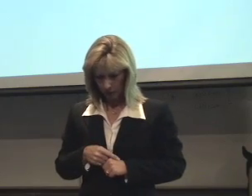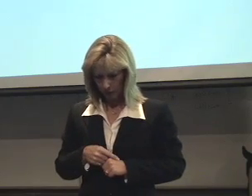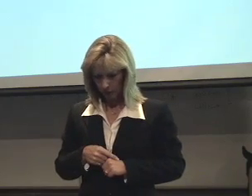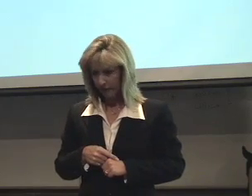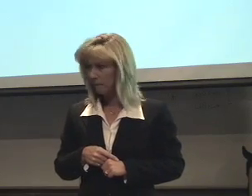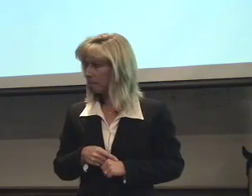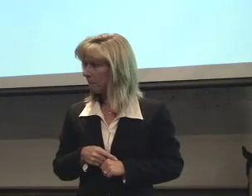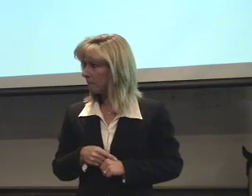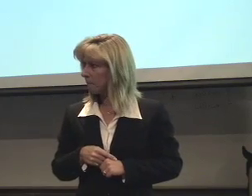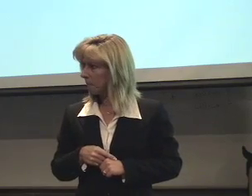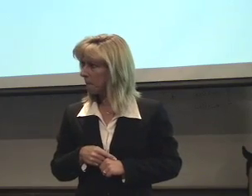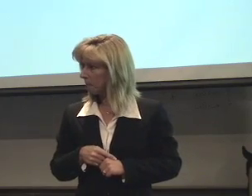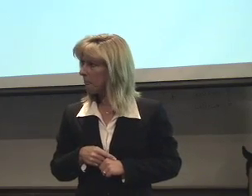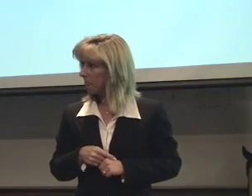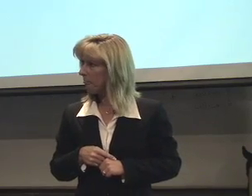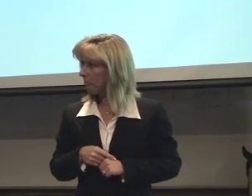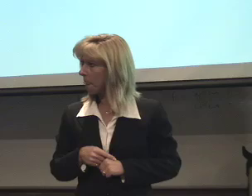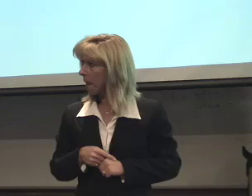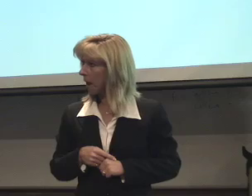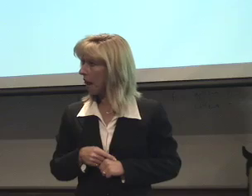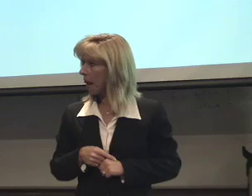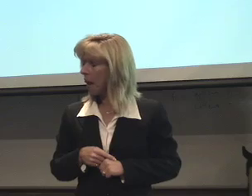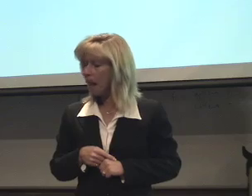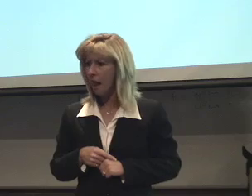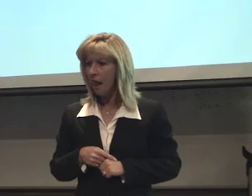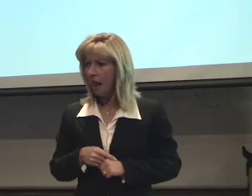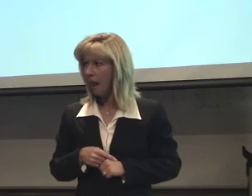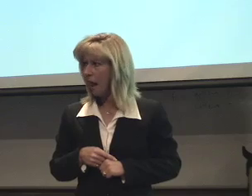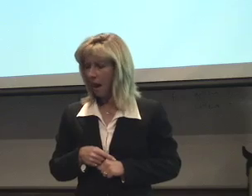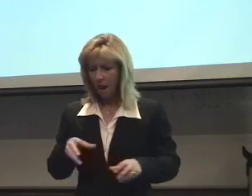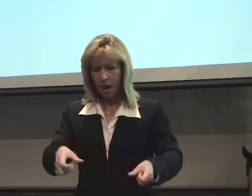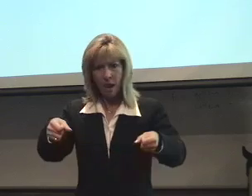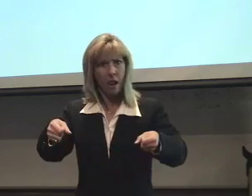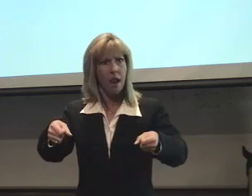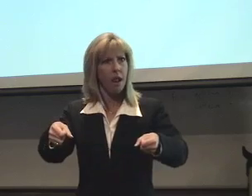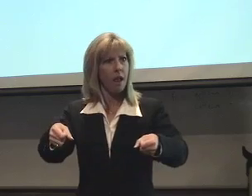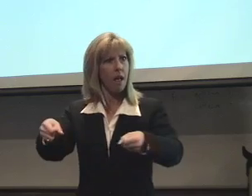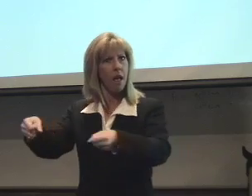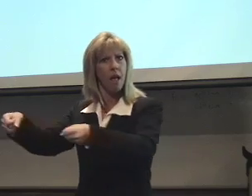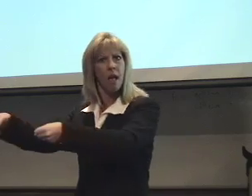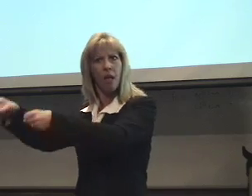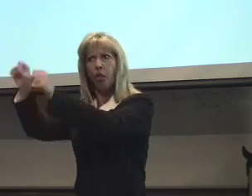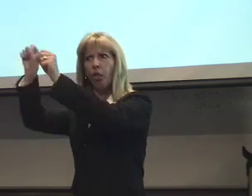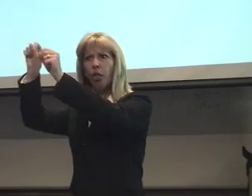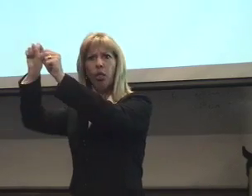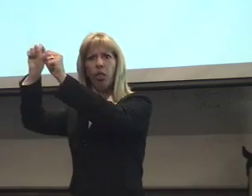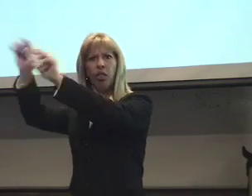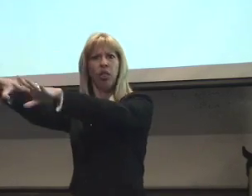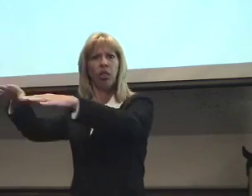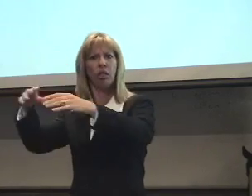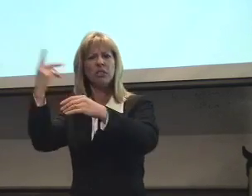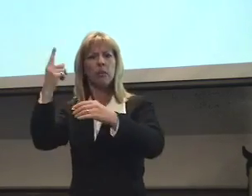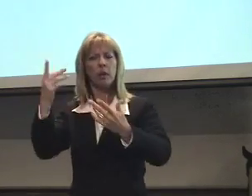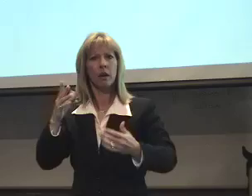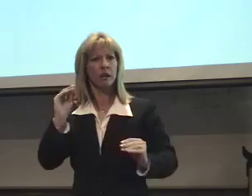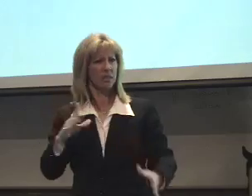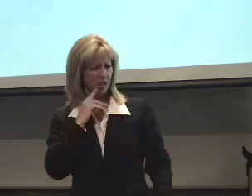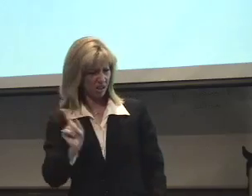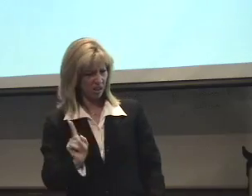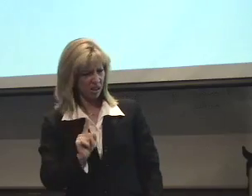by door. Okay. And taking them and putting them somewhere else, and the teacher getting upset and being like, why didn't you do what I told you to